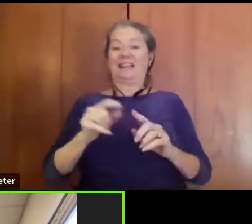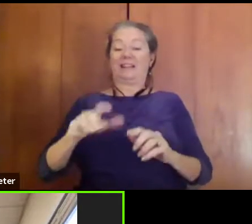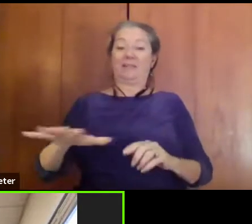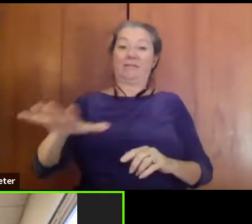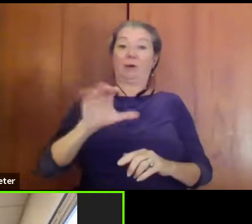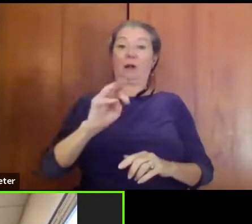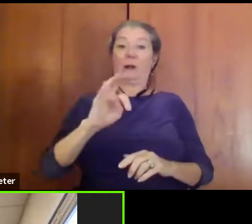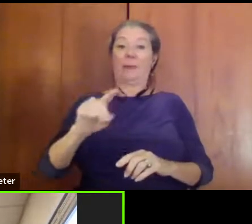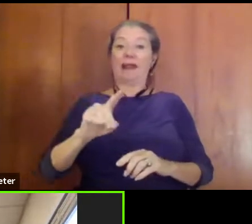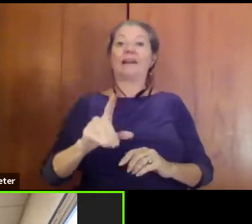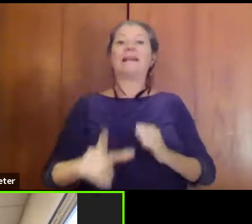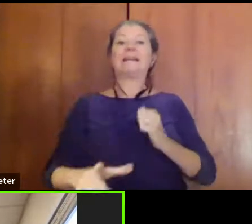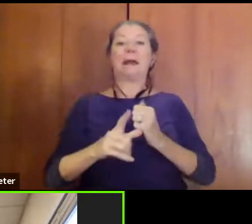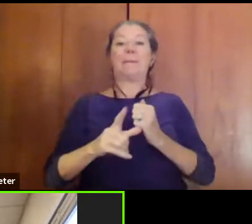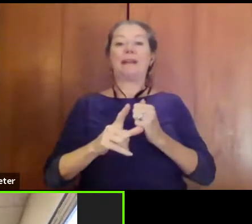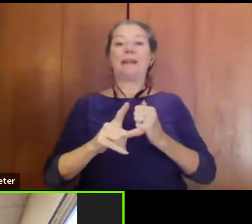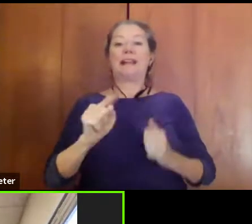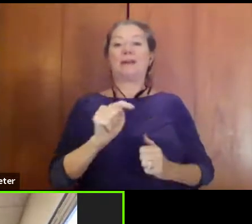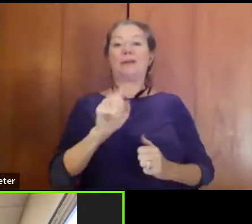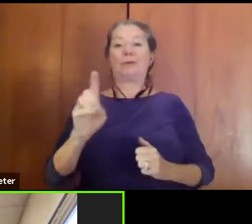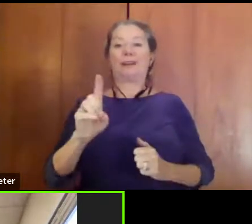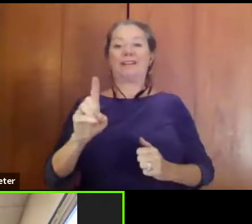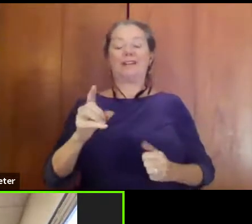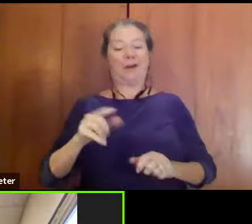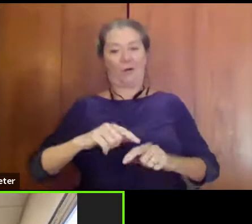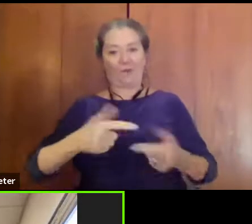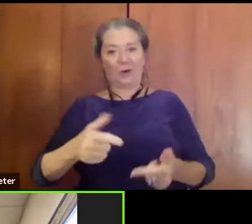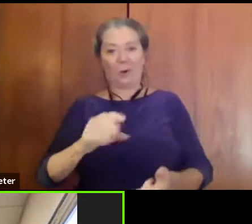Director. Over to you, Mr. Acosta.